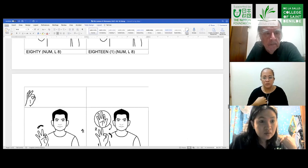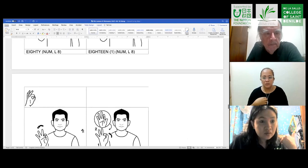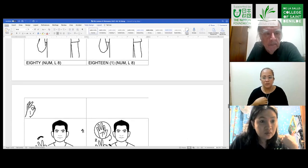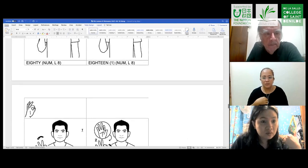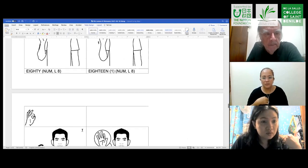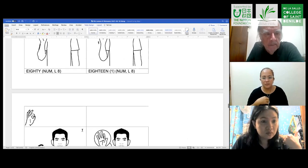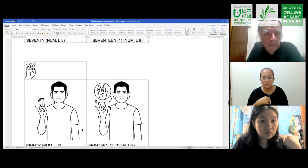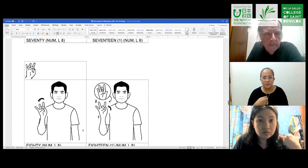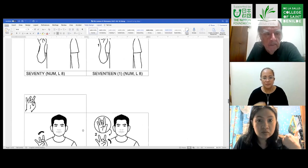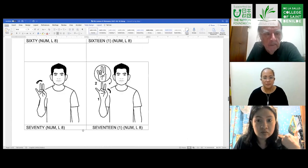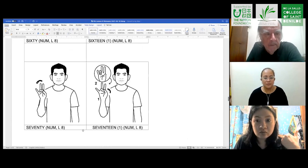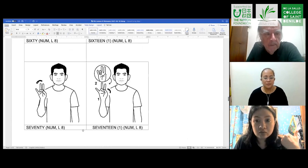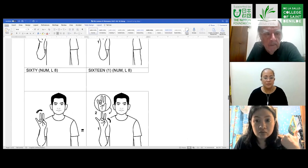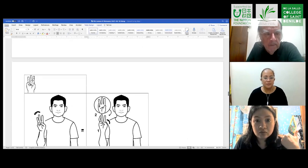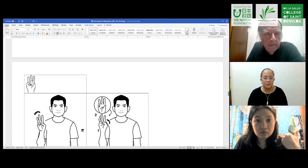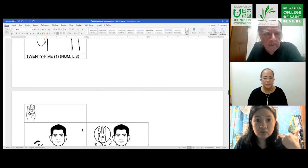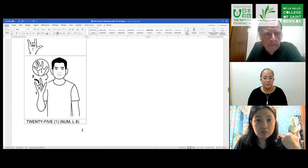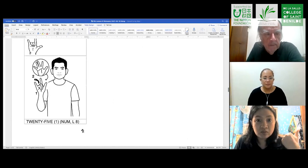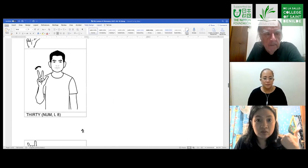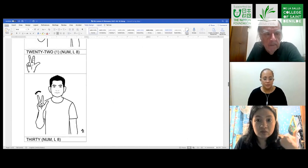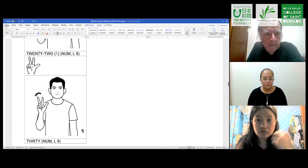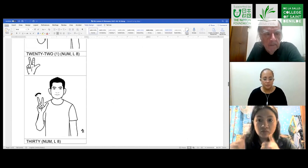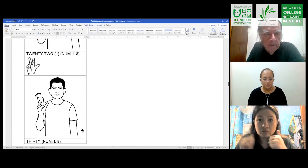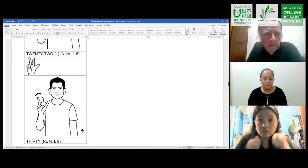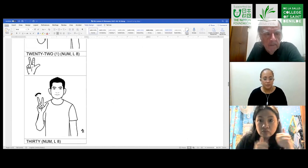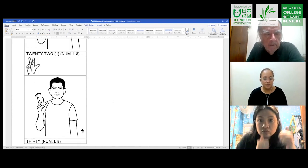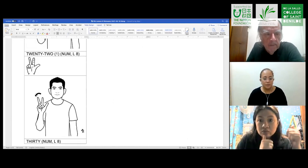I don't think we arranged this yet either, Meng is saying.